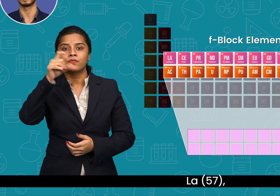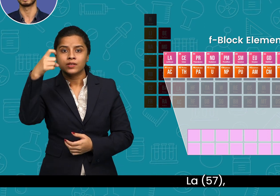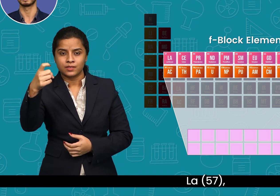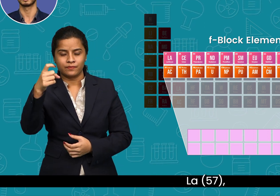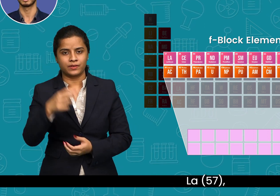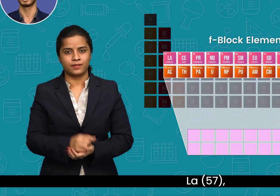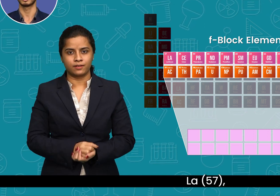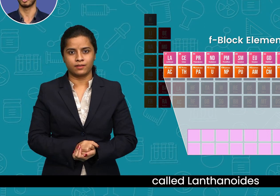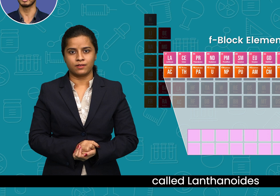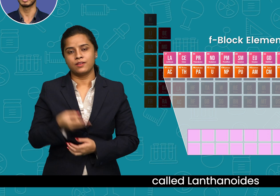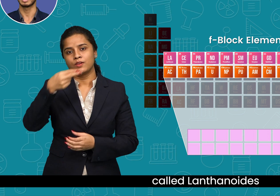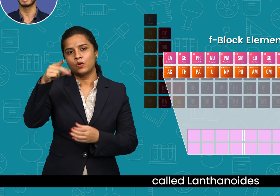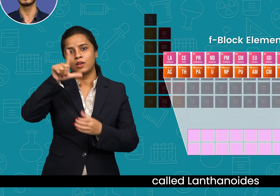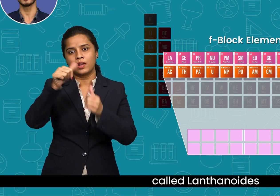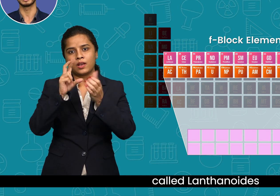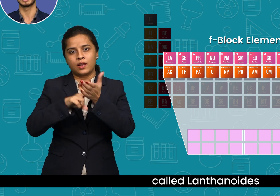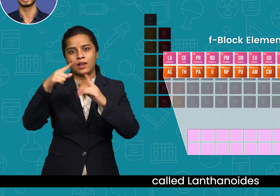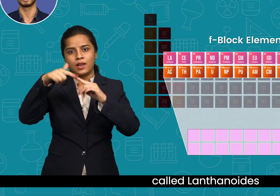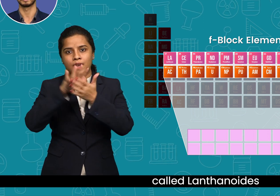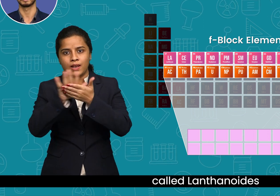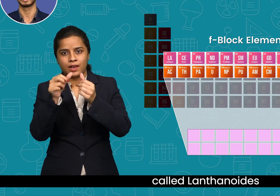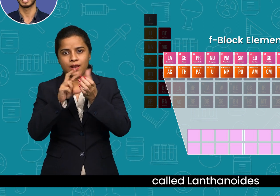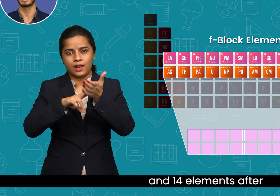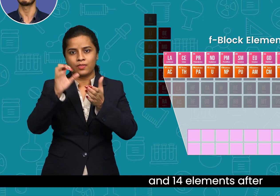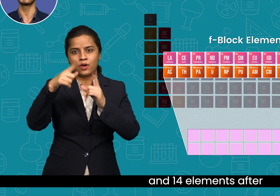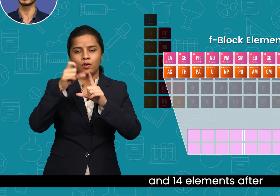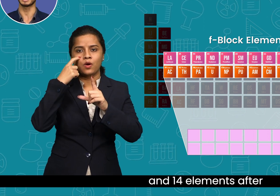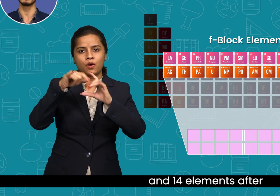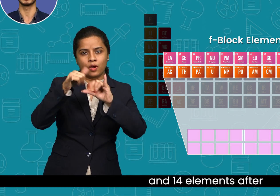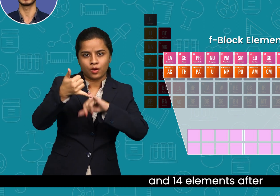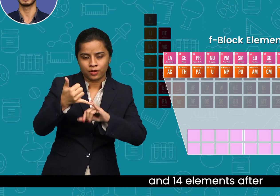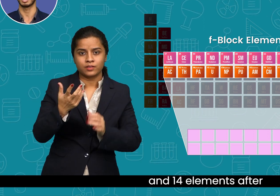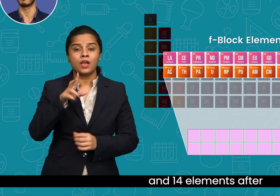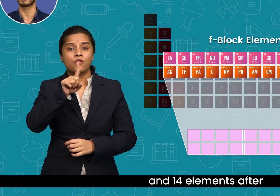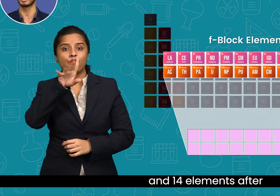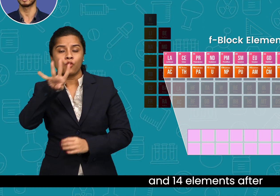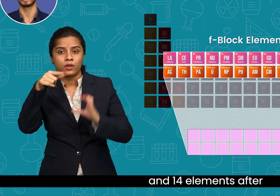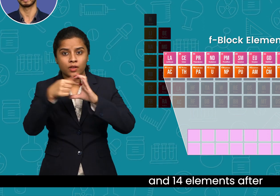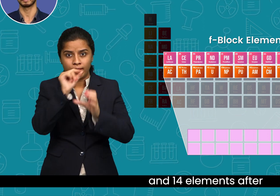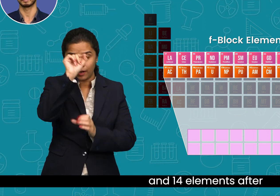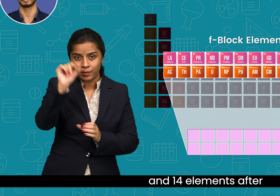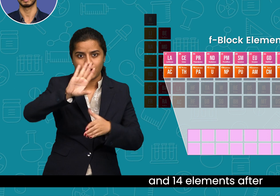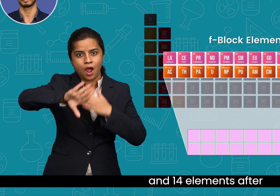La57, called lanthanoids, and 14 elements after